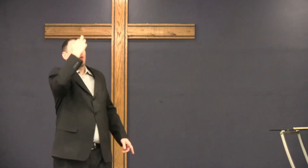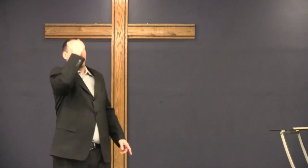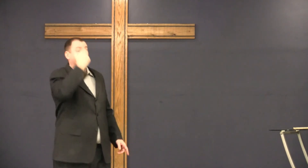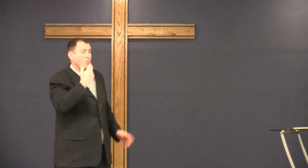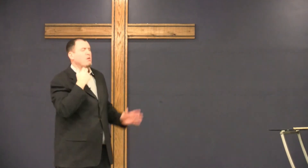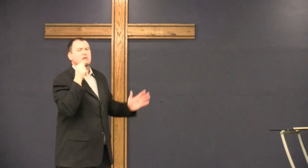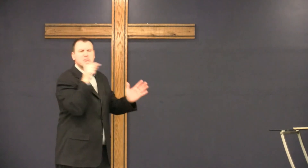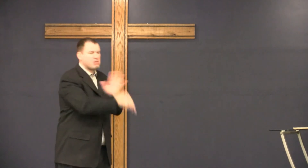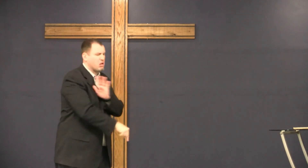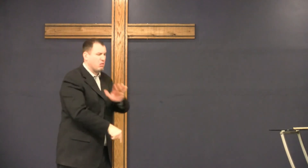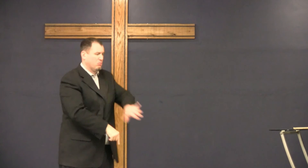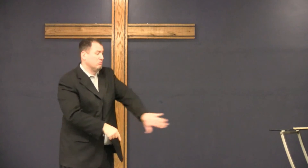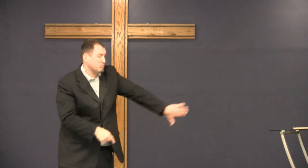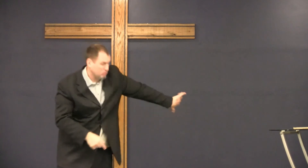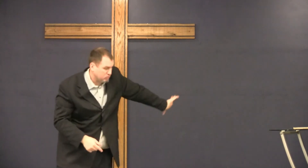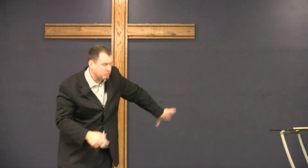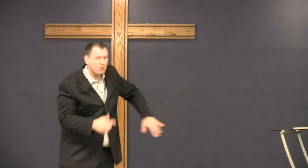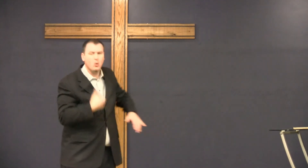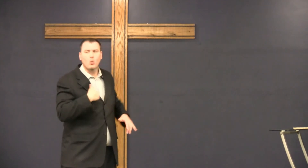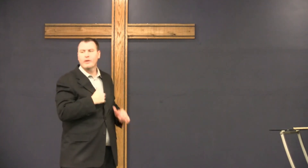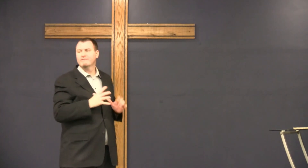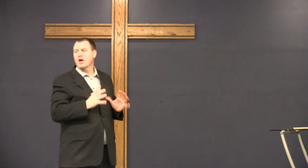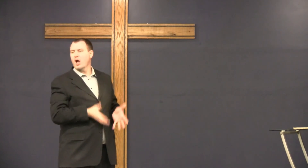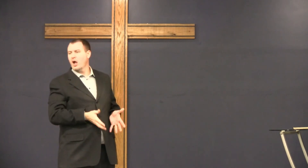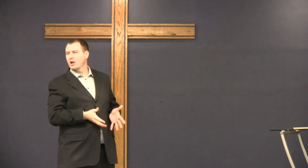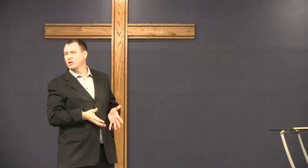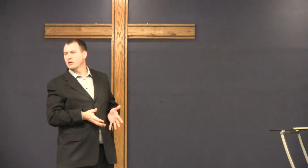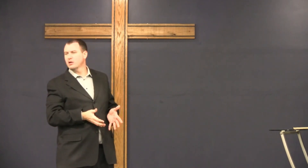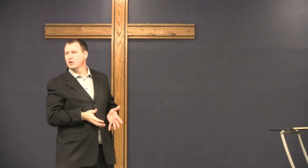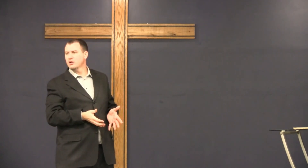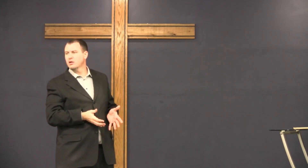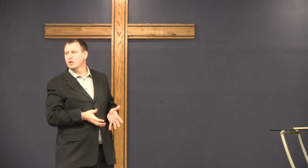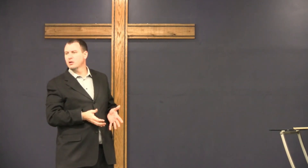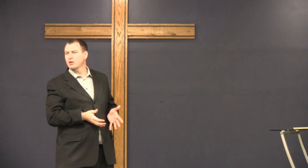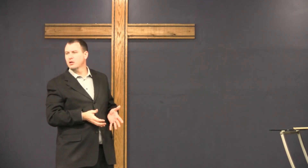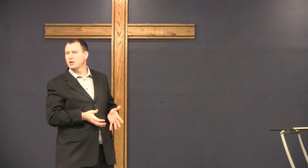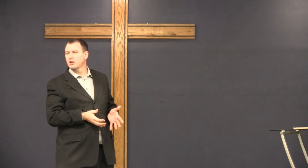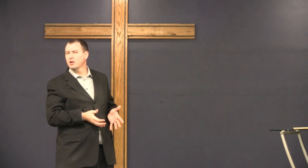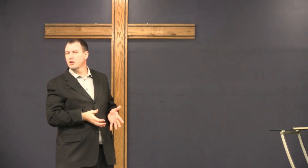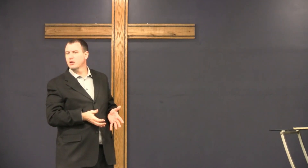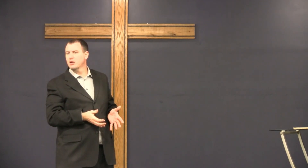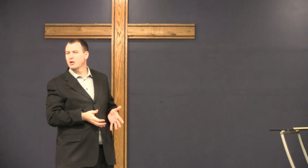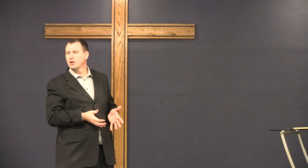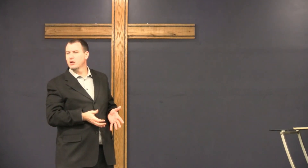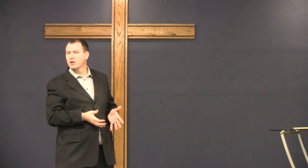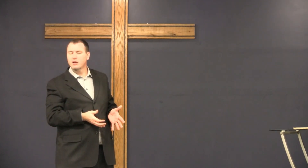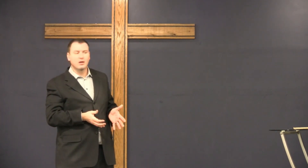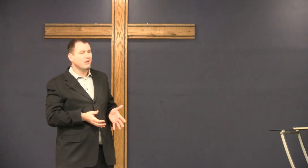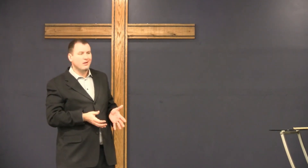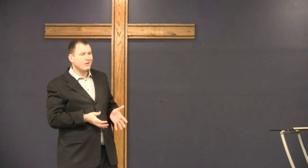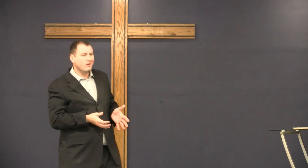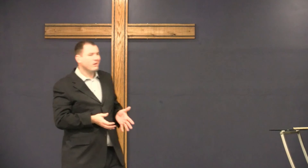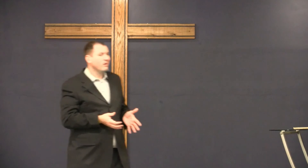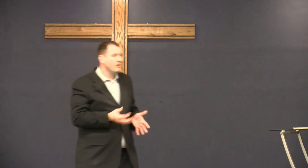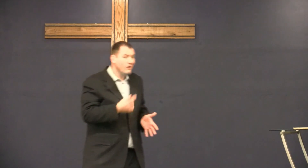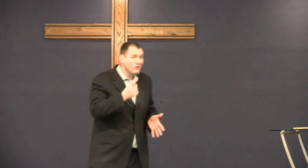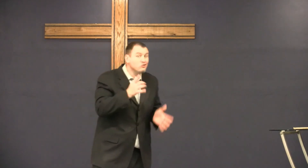He thought for Rome, to save them from Rome, so that they could all survive.